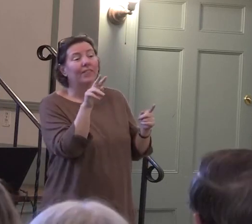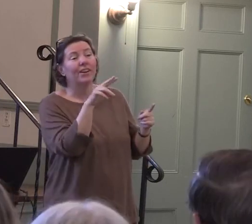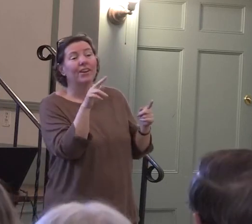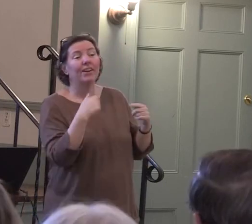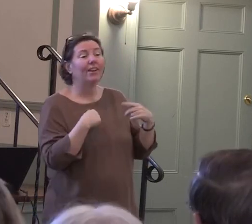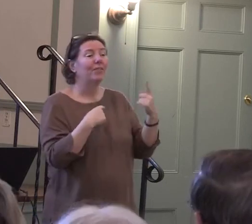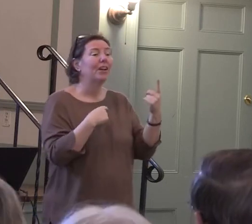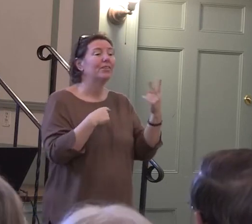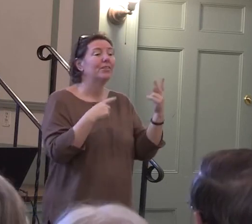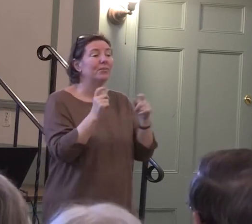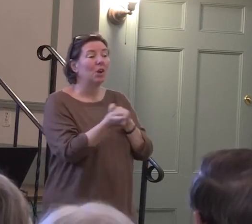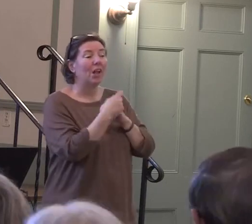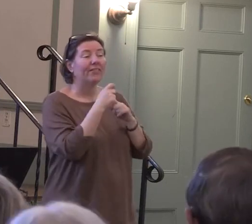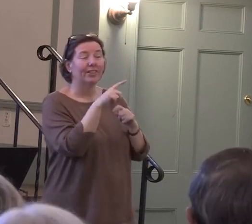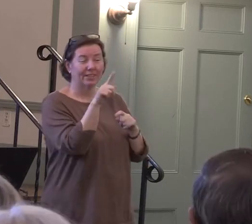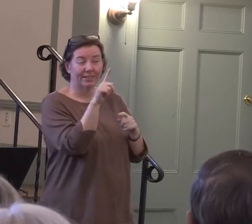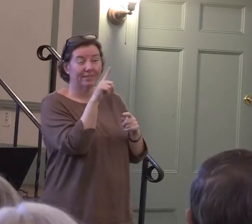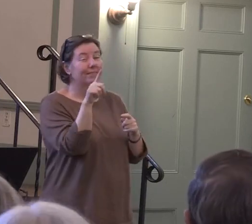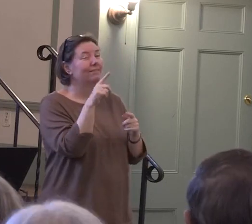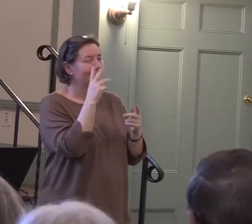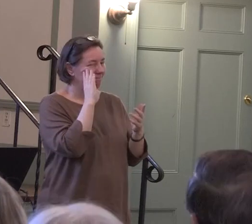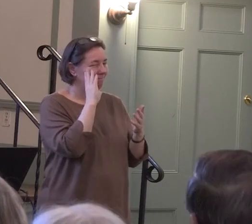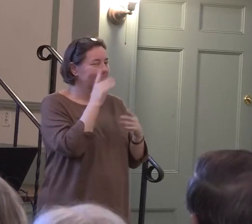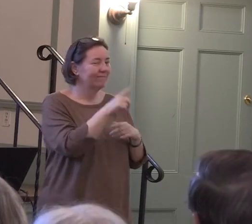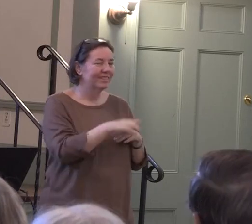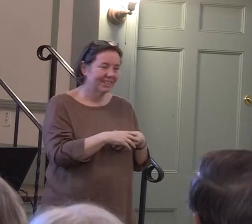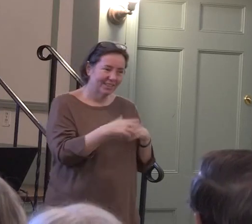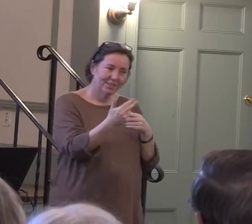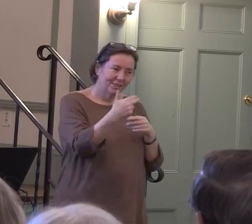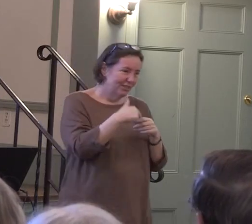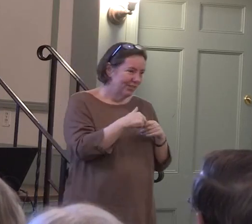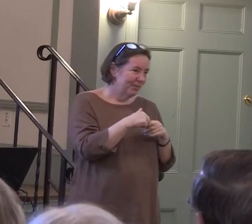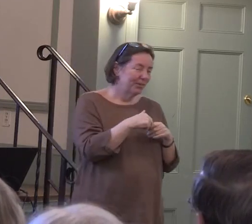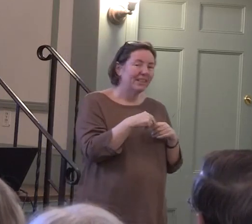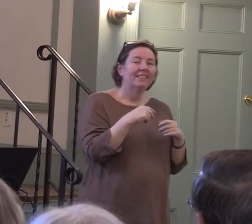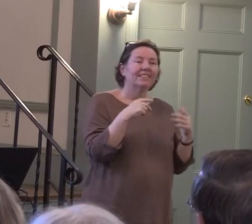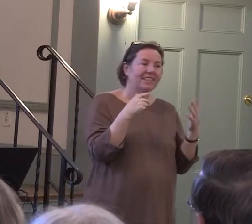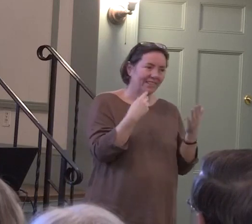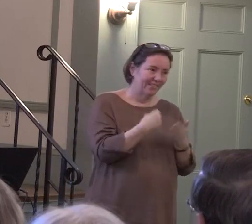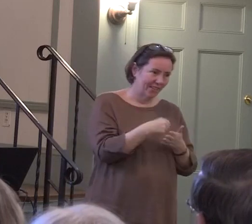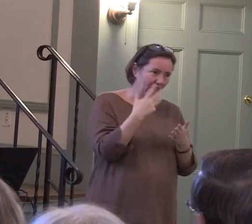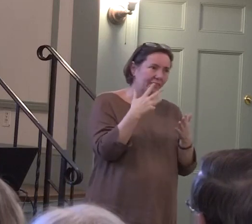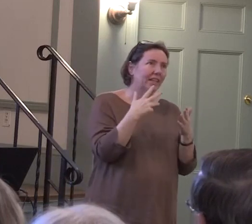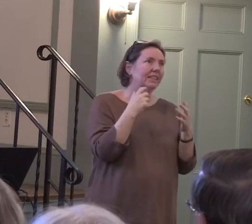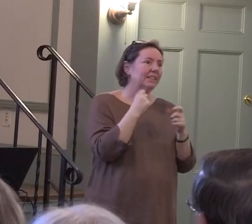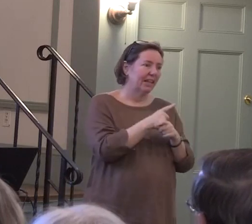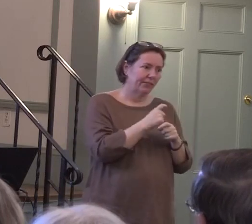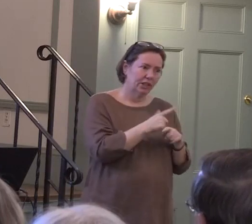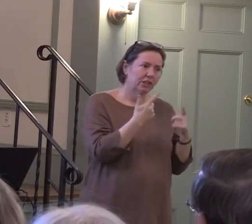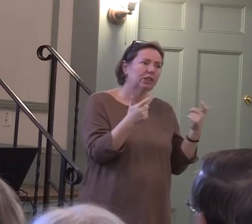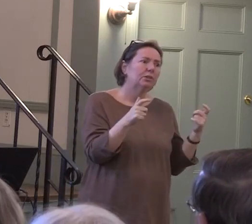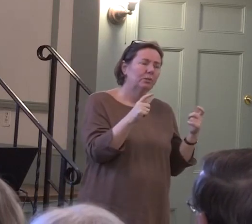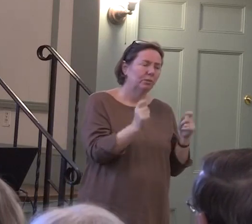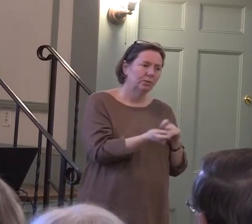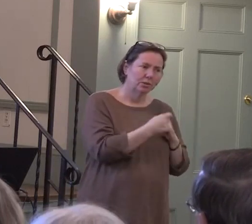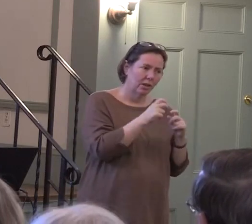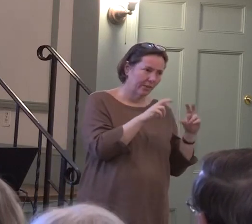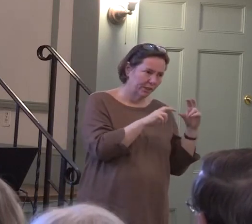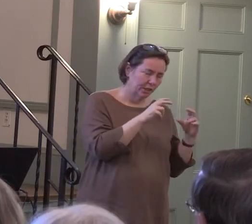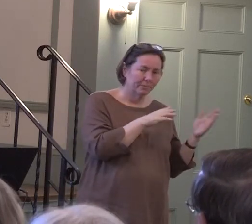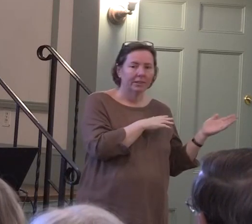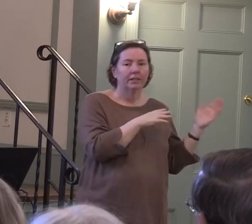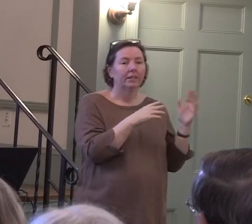2 golfers. I got 2 assists. Okay. But that has been so big for us. I mean, this